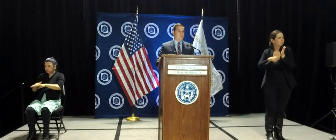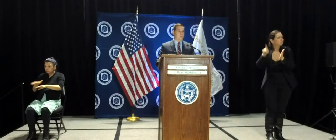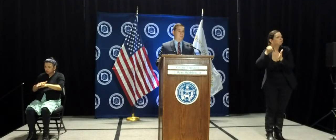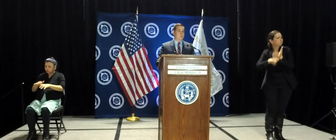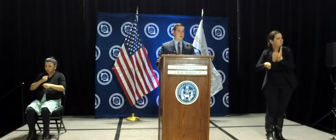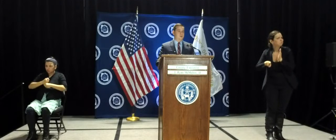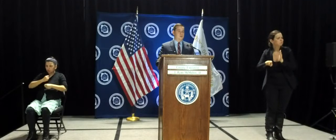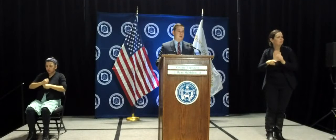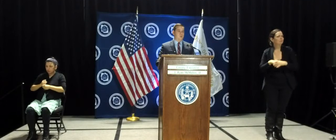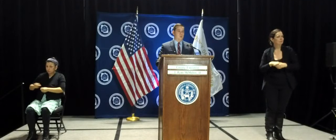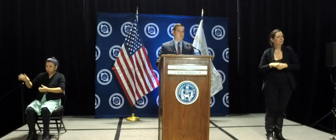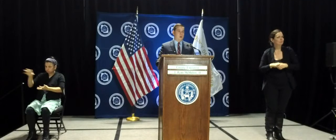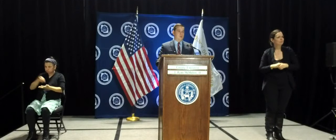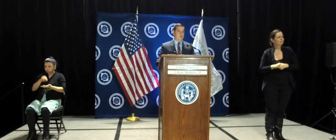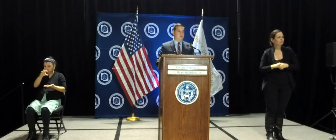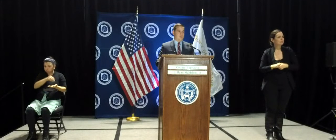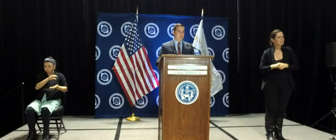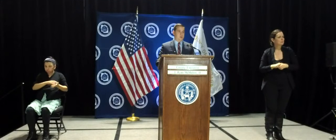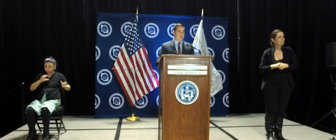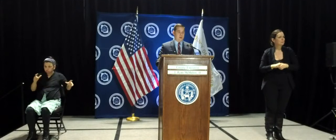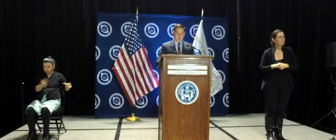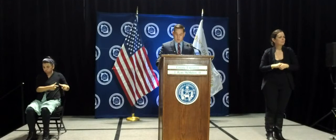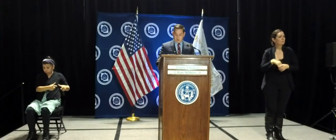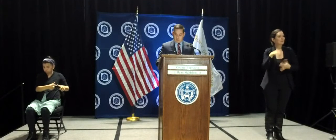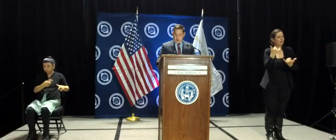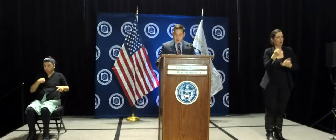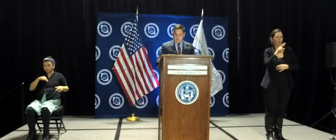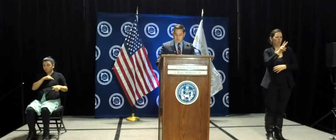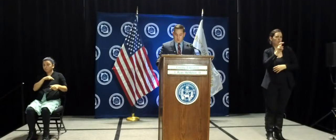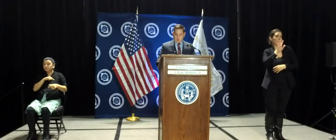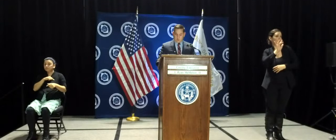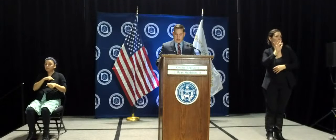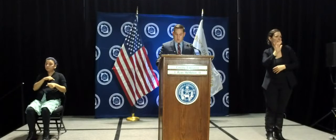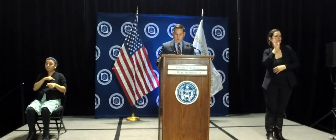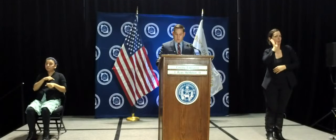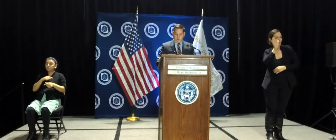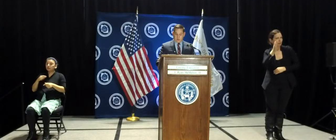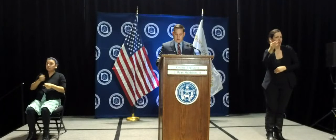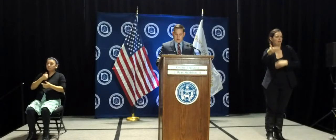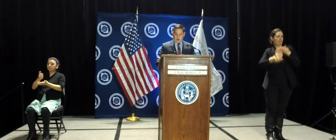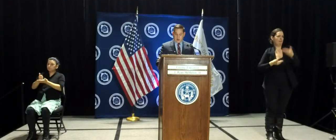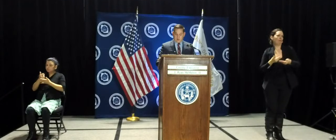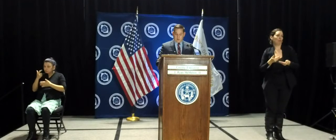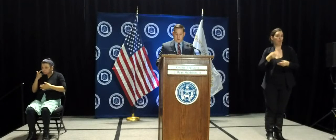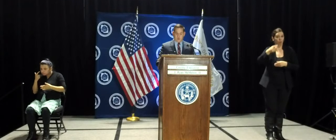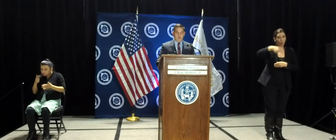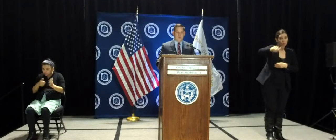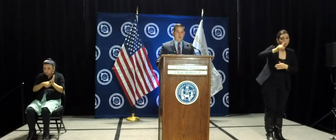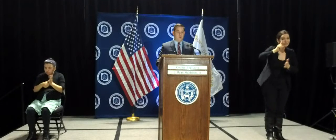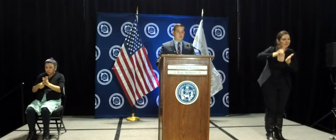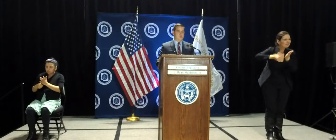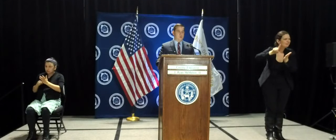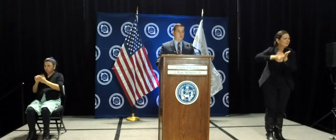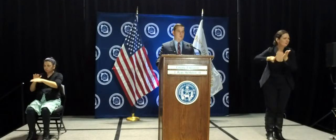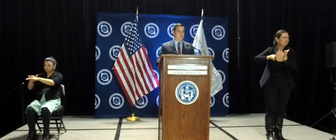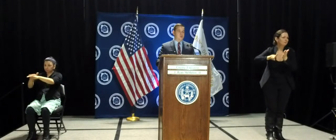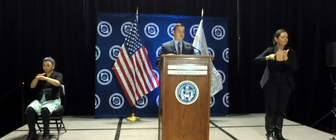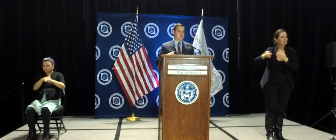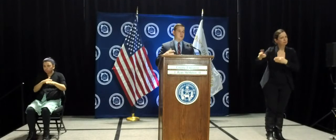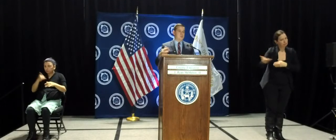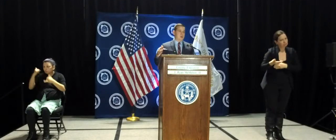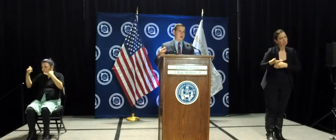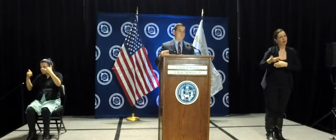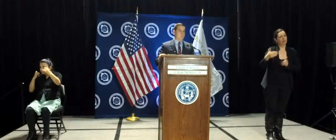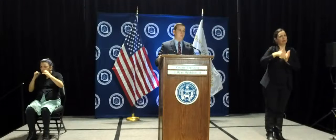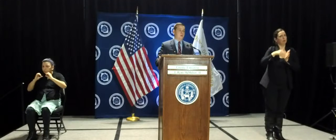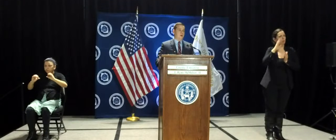to help get us to that 24-hour turn time period again. So that will be a huge surge. There's a little bit of